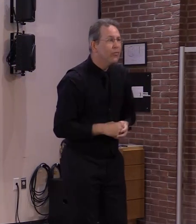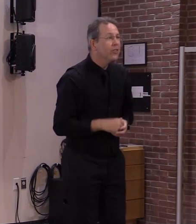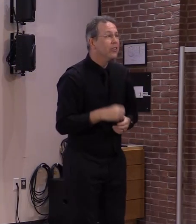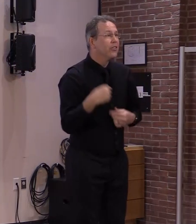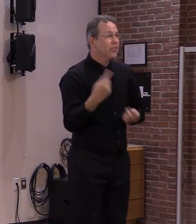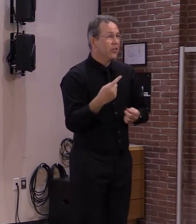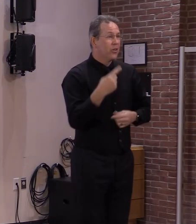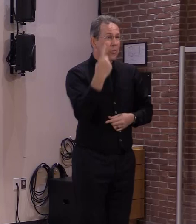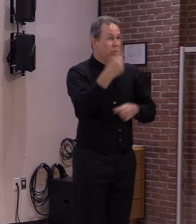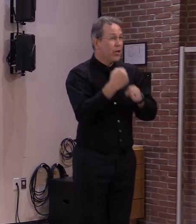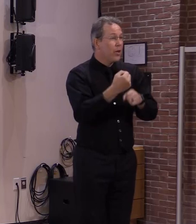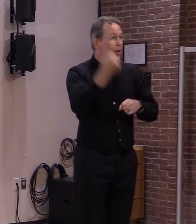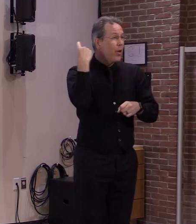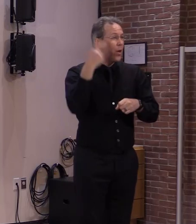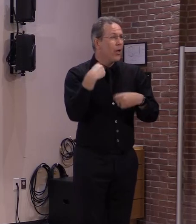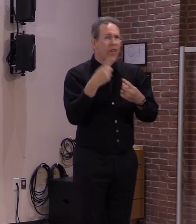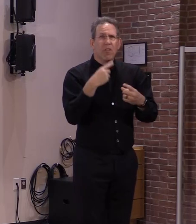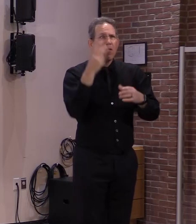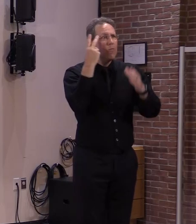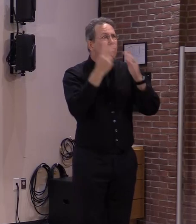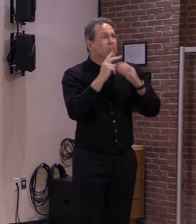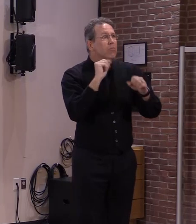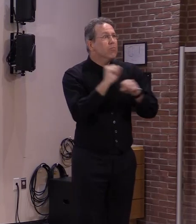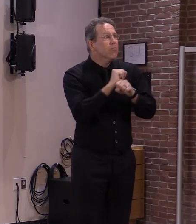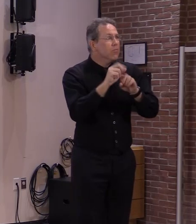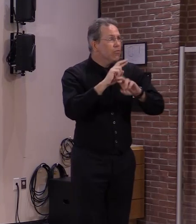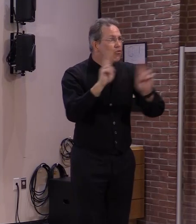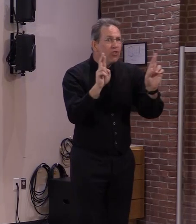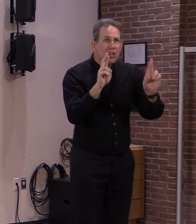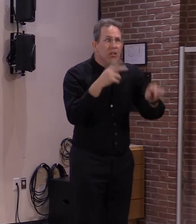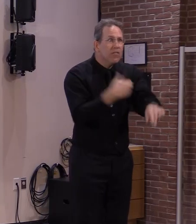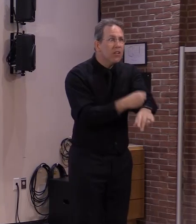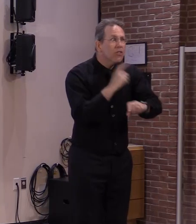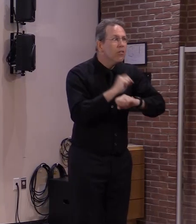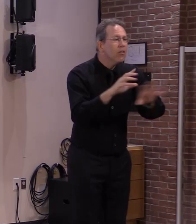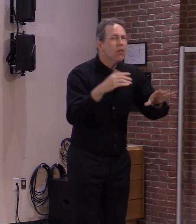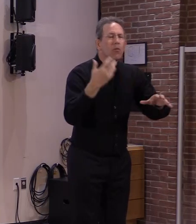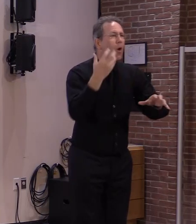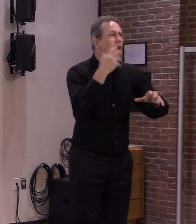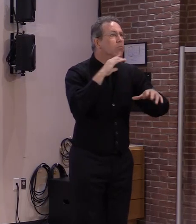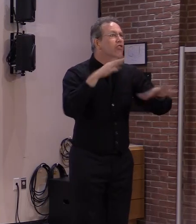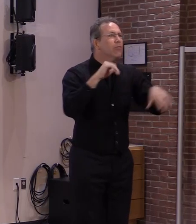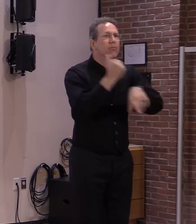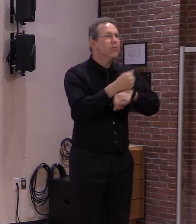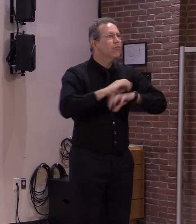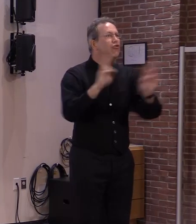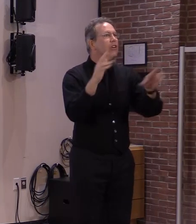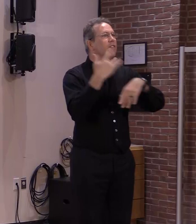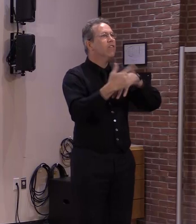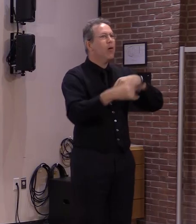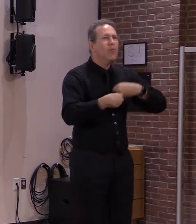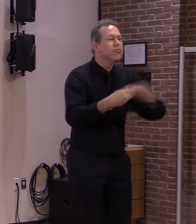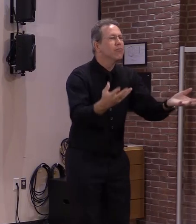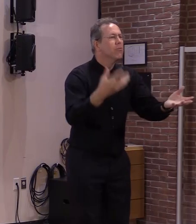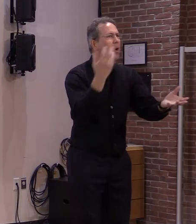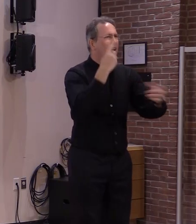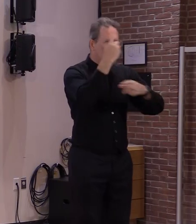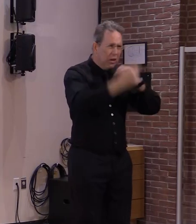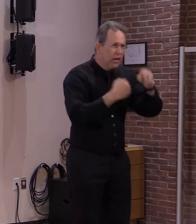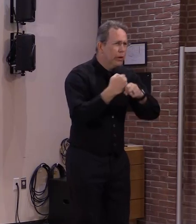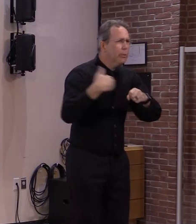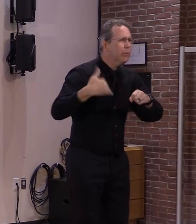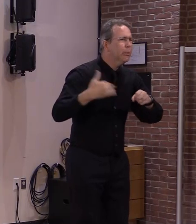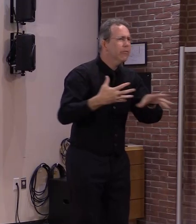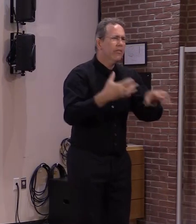that vaccine would be available to all Vermonters who were eligible. We are also very encouraged by the robust response